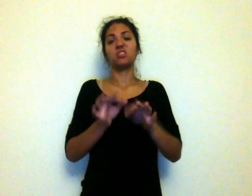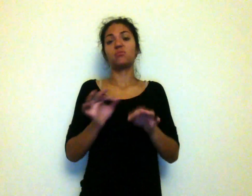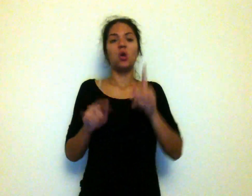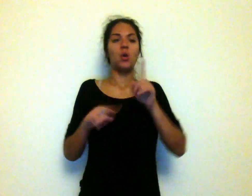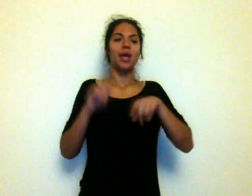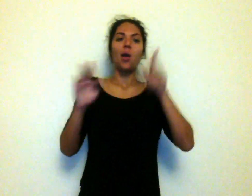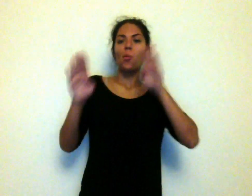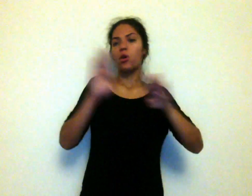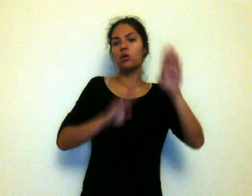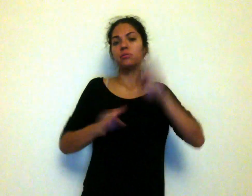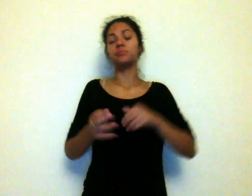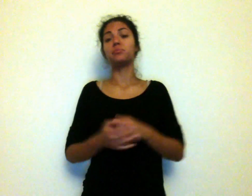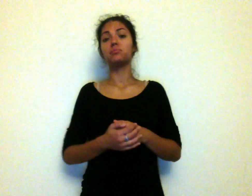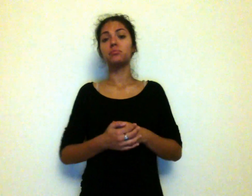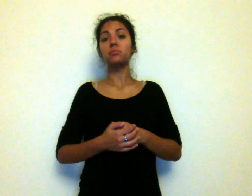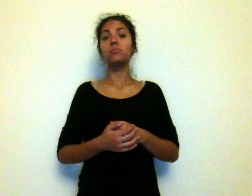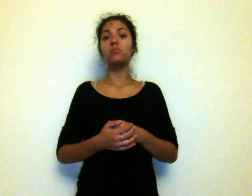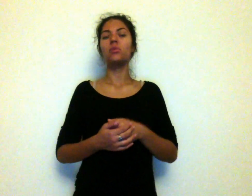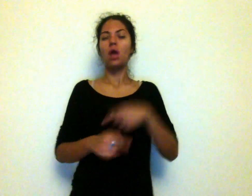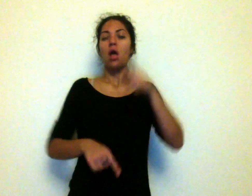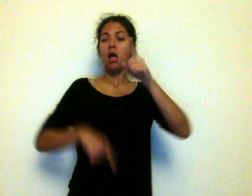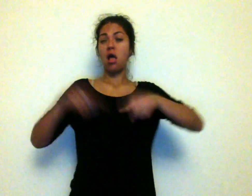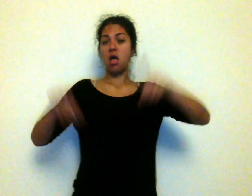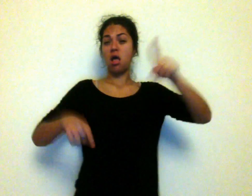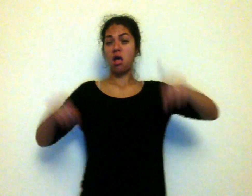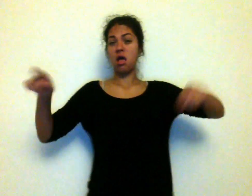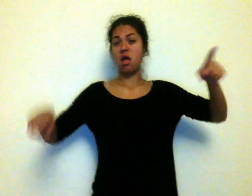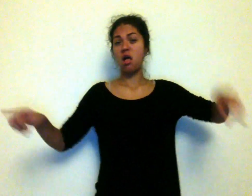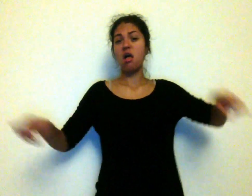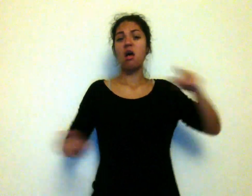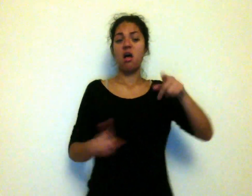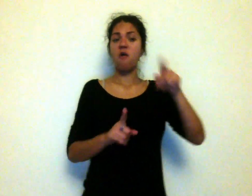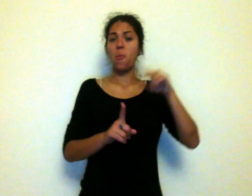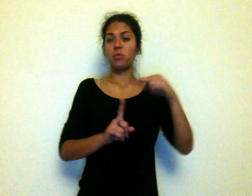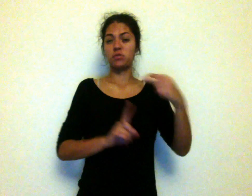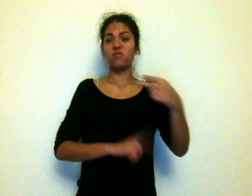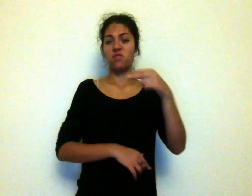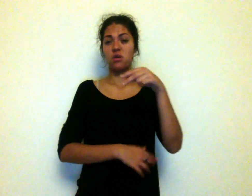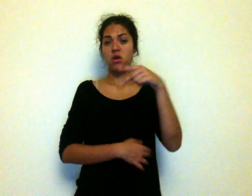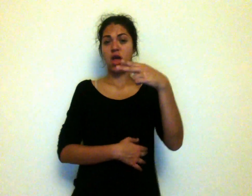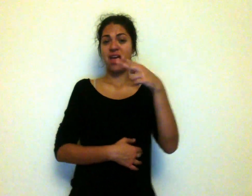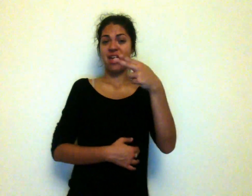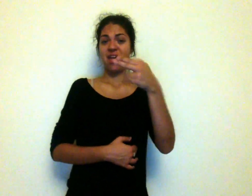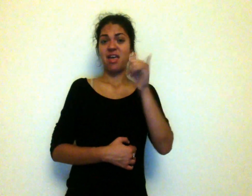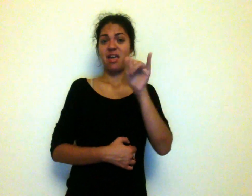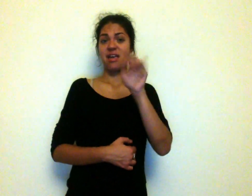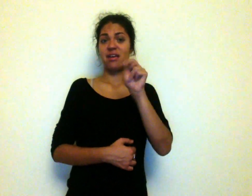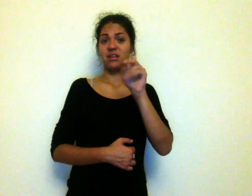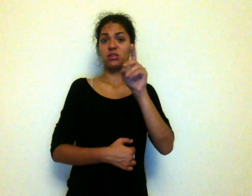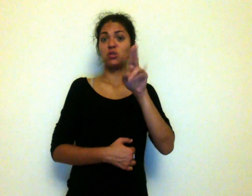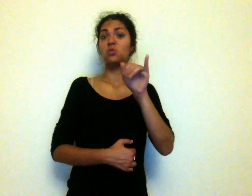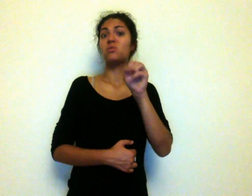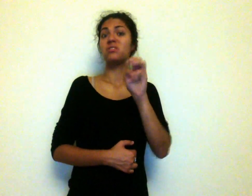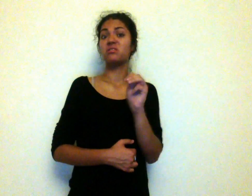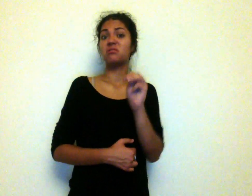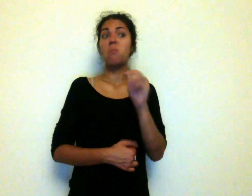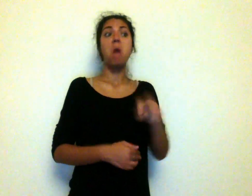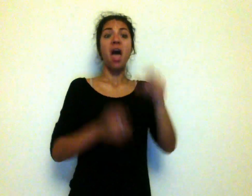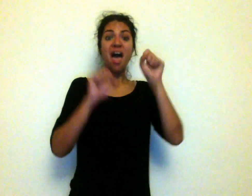why some of them can be theists following devotion. Listen now. Some of them can be